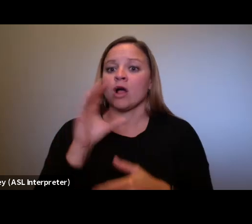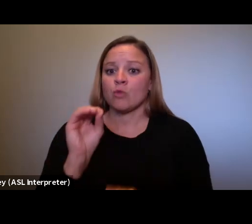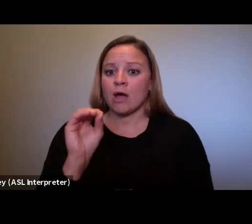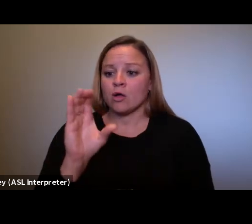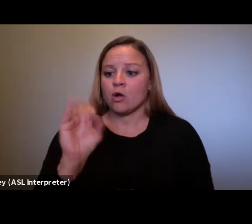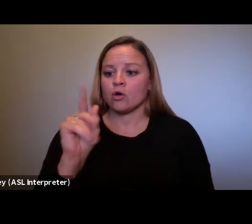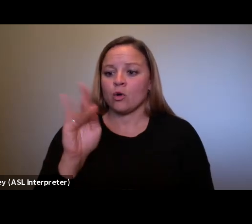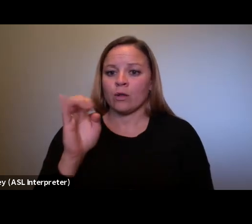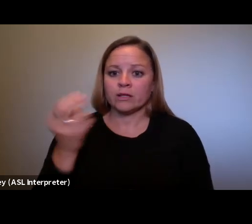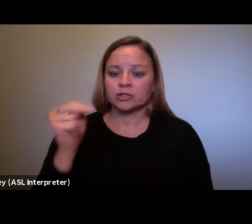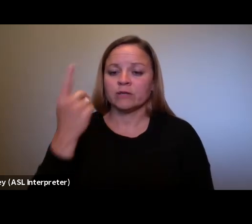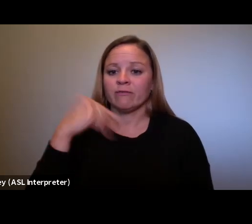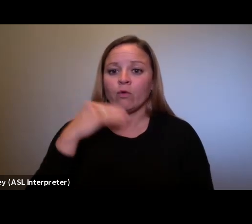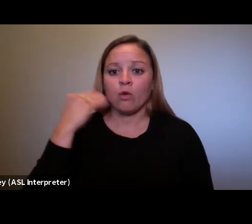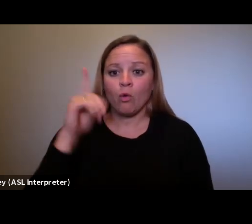Coalition for the Homeless,